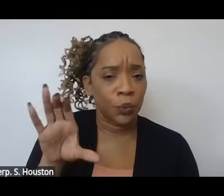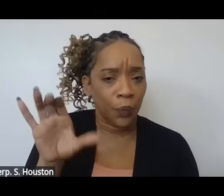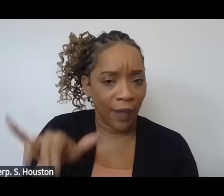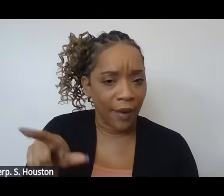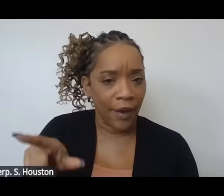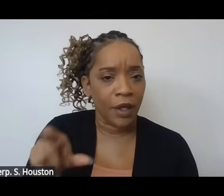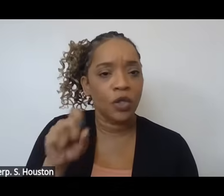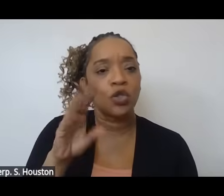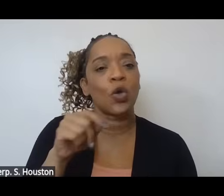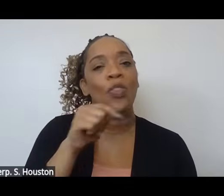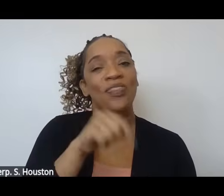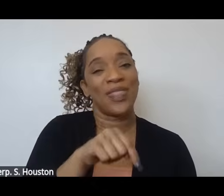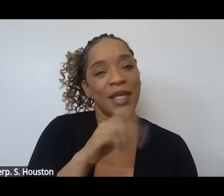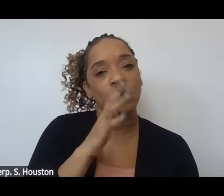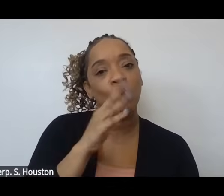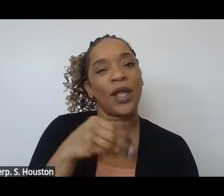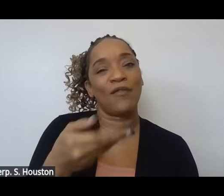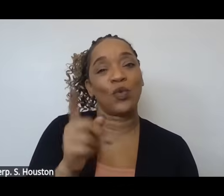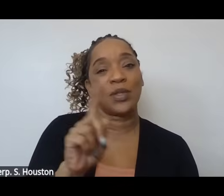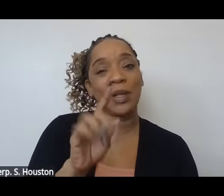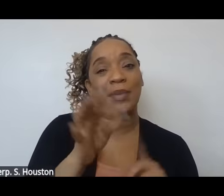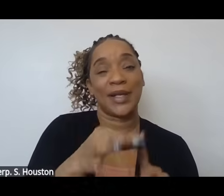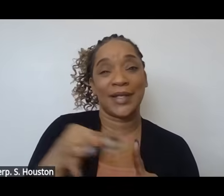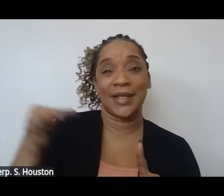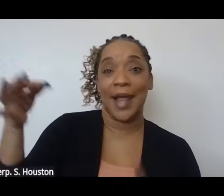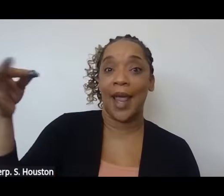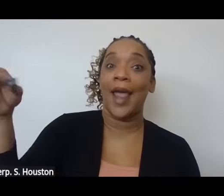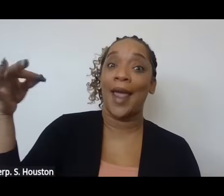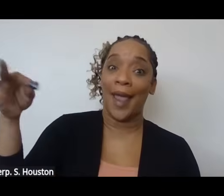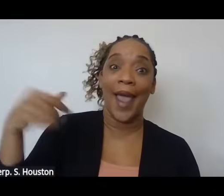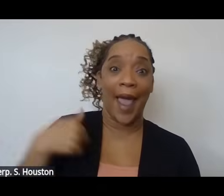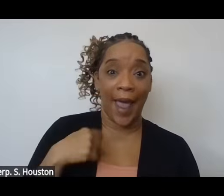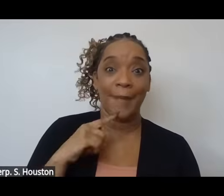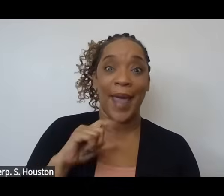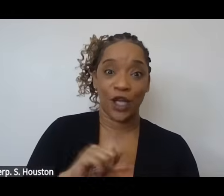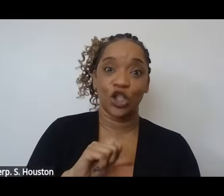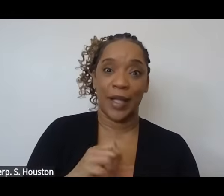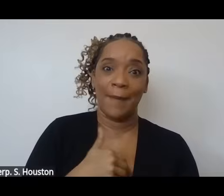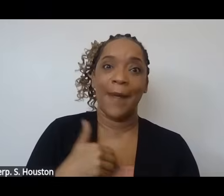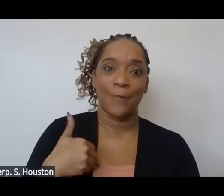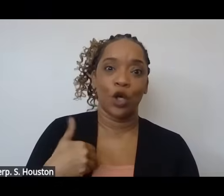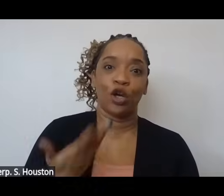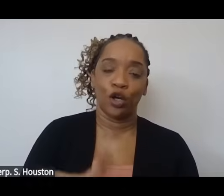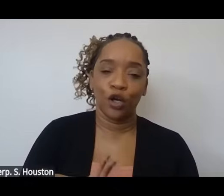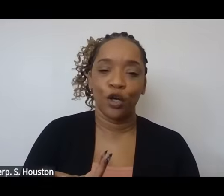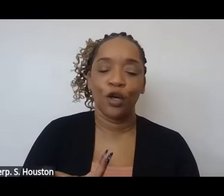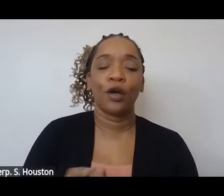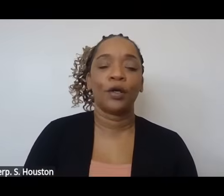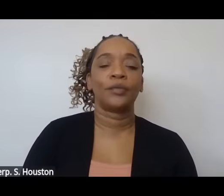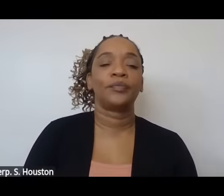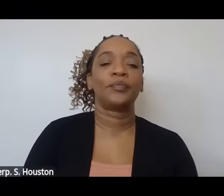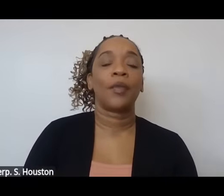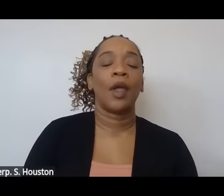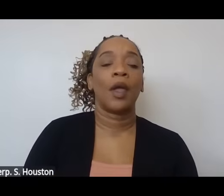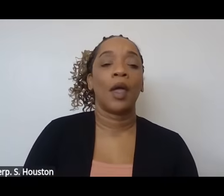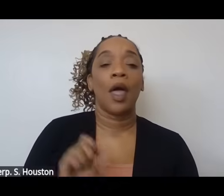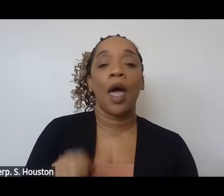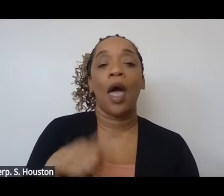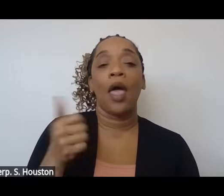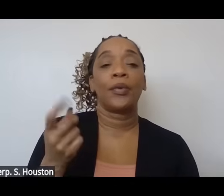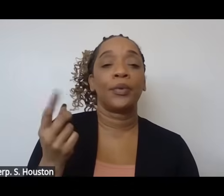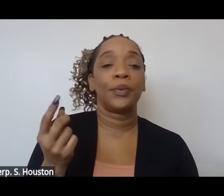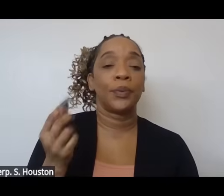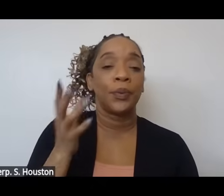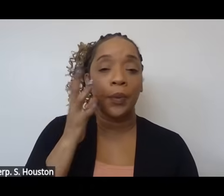give you something to be able to say, hey, I am actually a member of the Board of State Canvassers. We'll be able to do that. The other thing that we're going to do